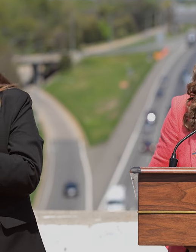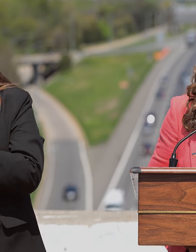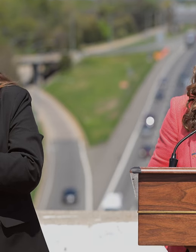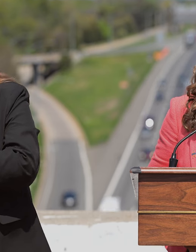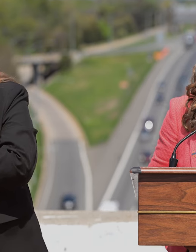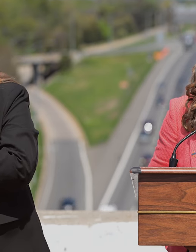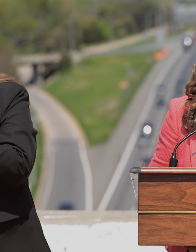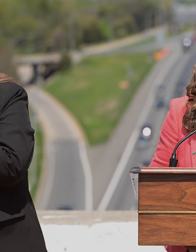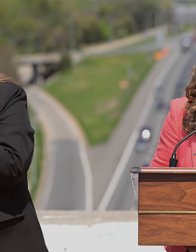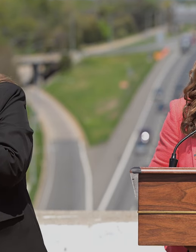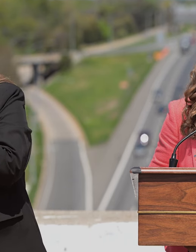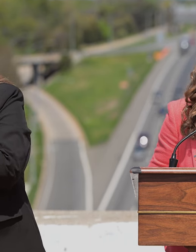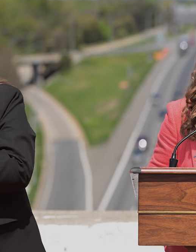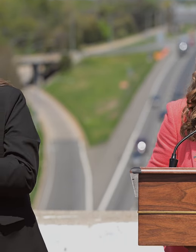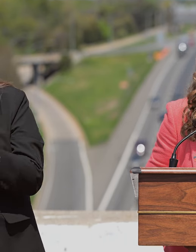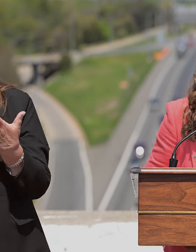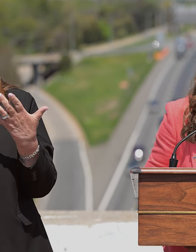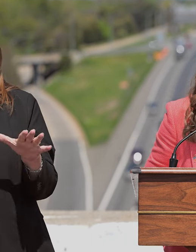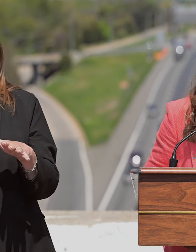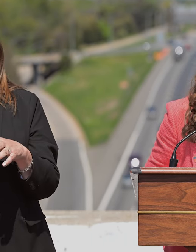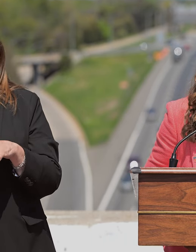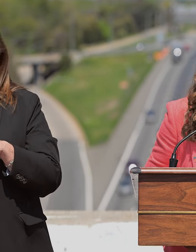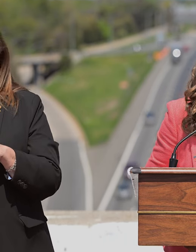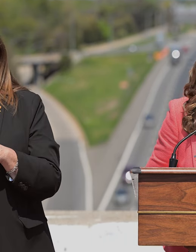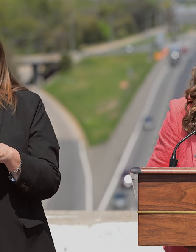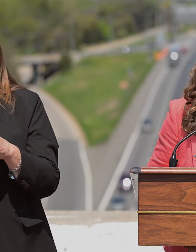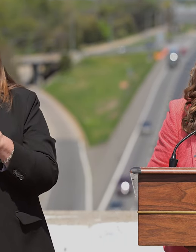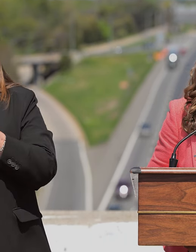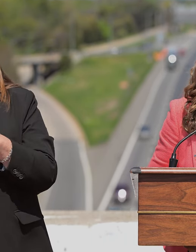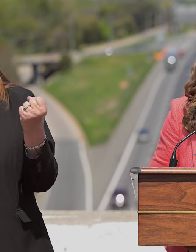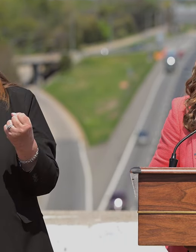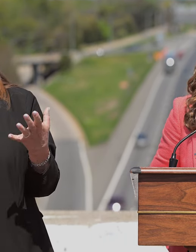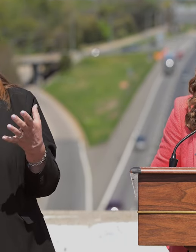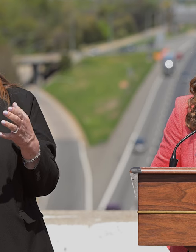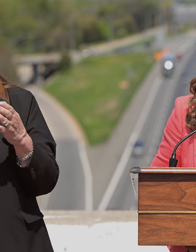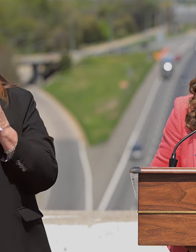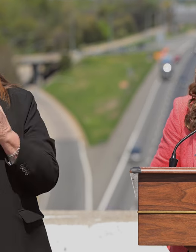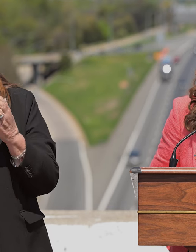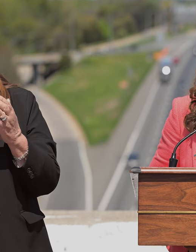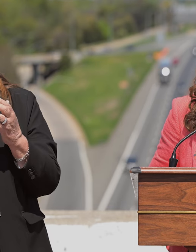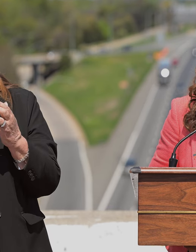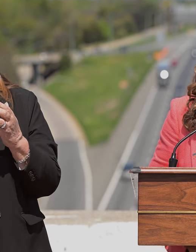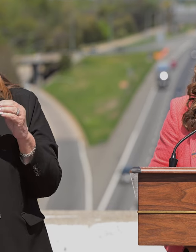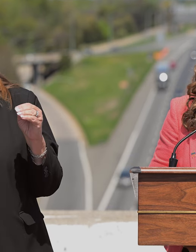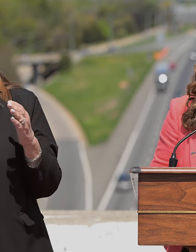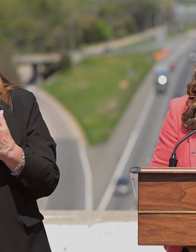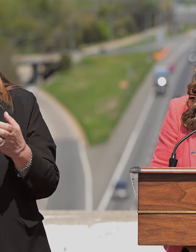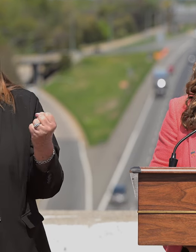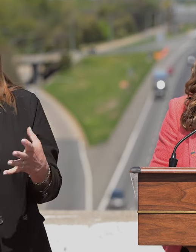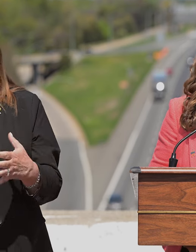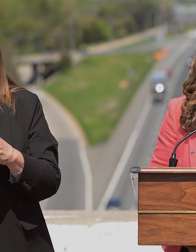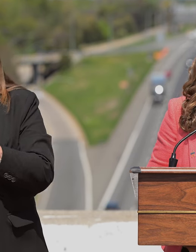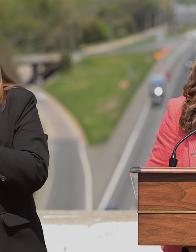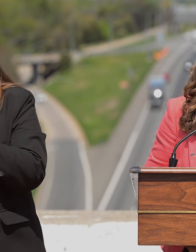have already been implemented, including updating Maryland's driver manual that teaches new drivers, developing new materials to educate